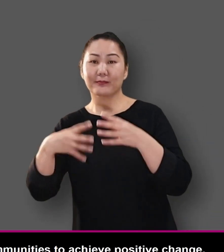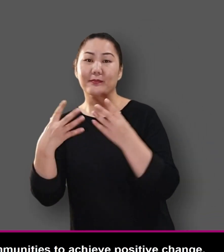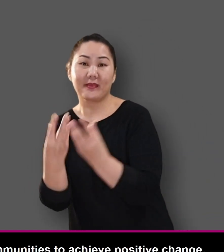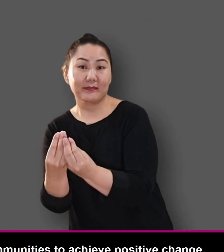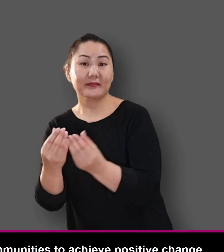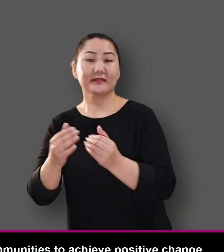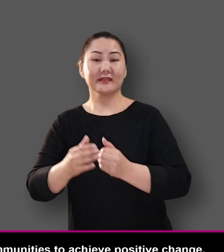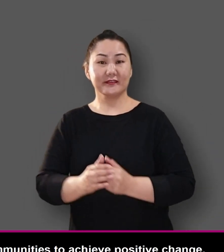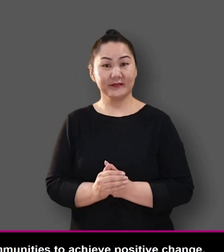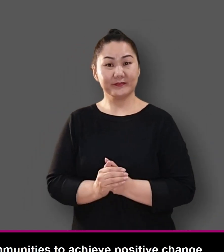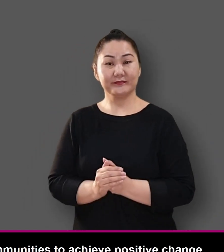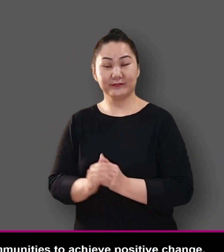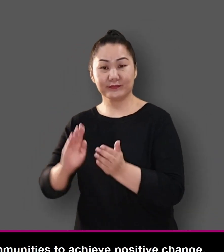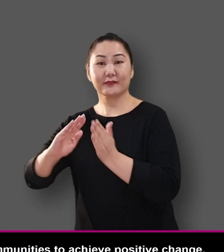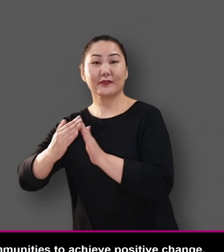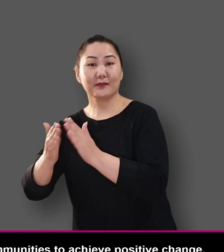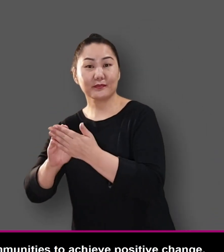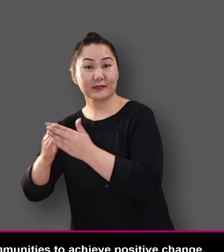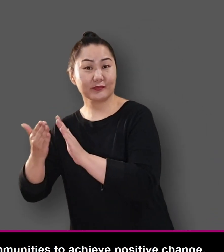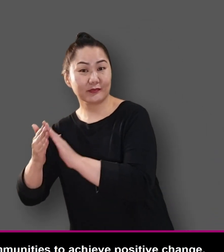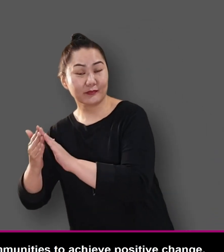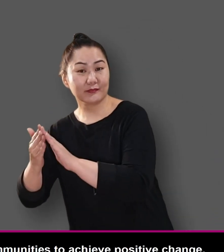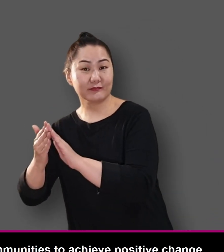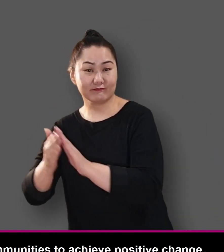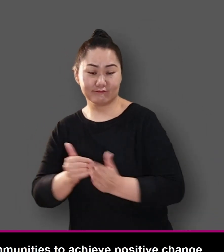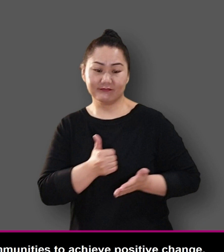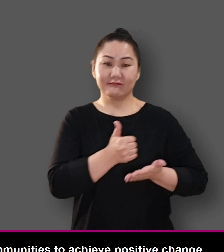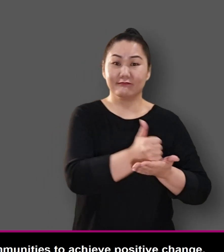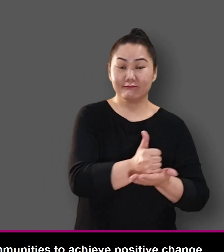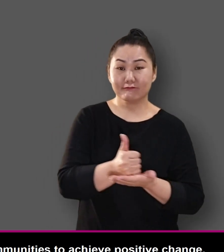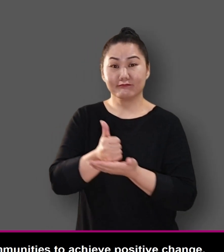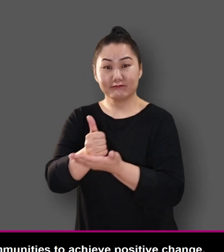as well as their families and communities, to achieve positive change.